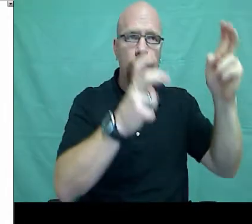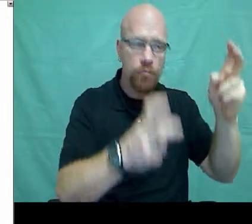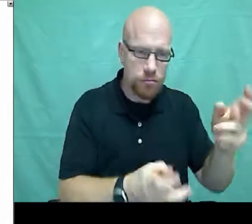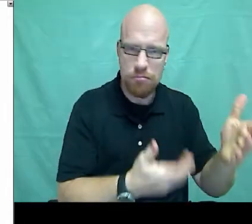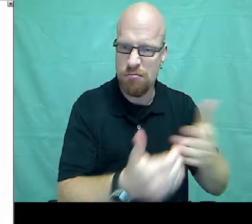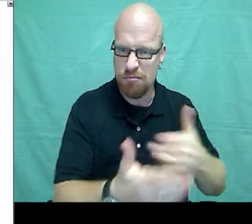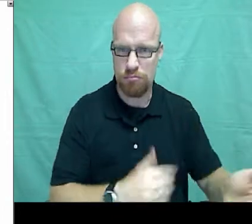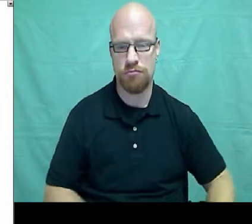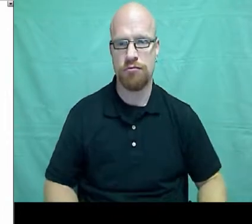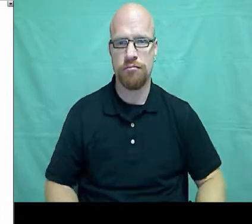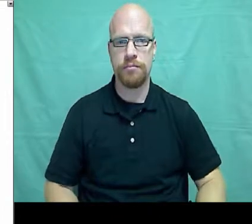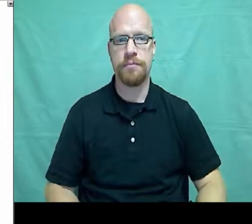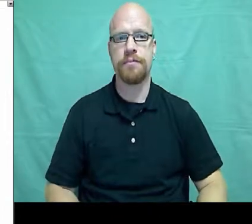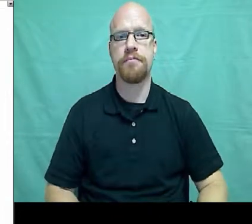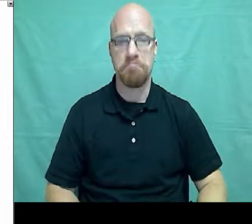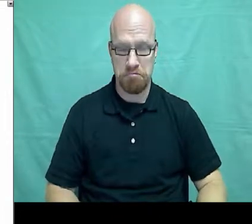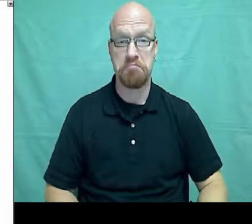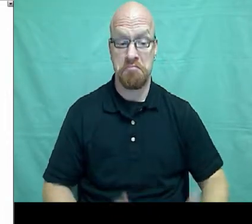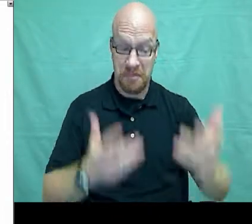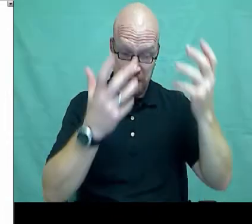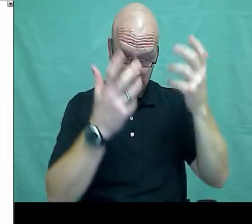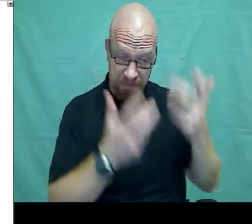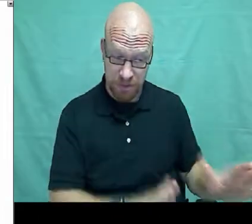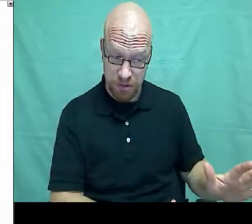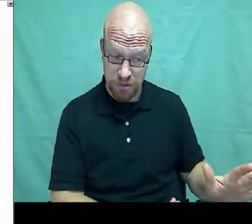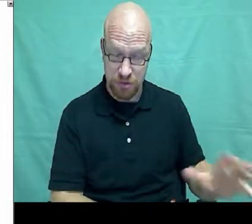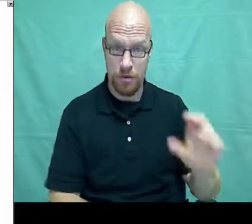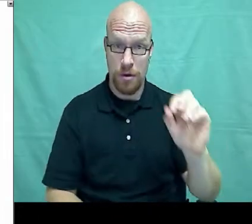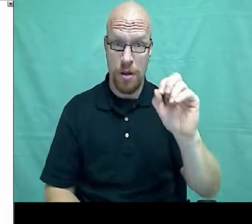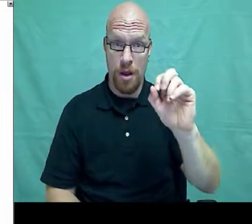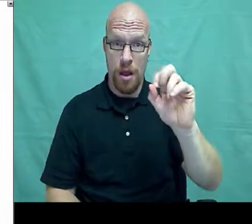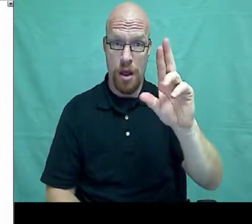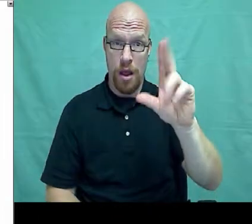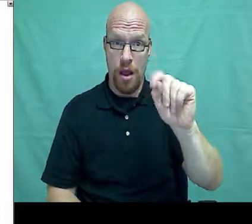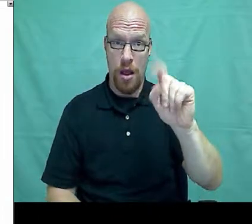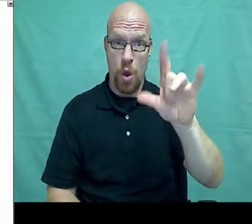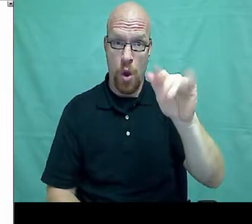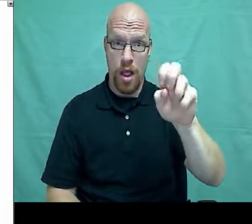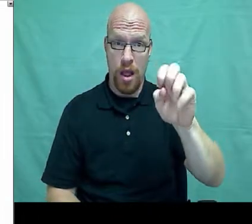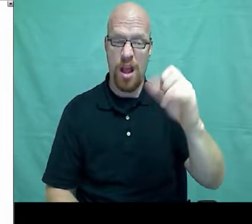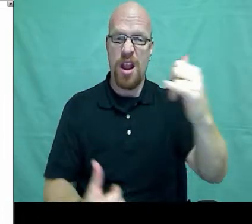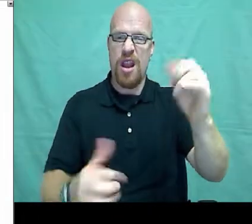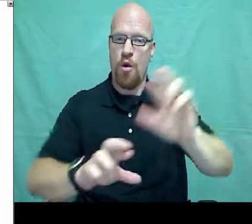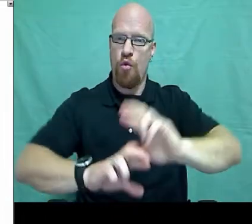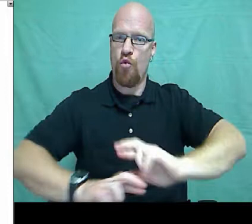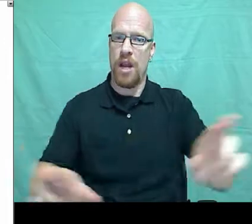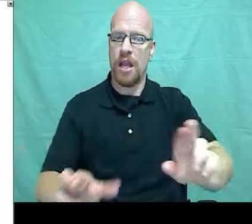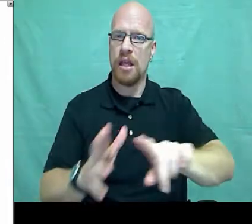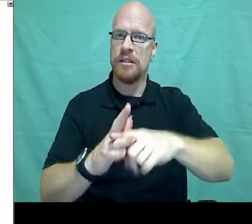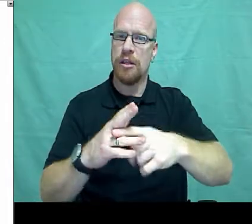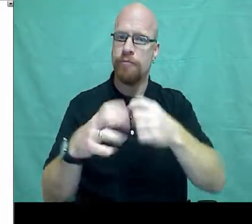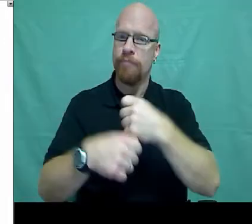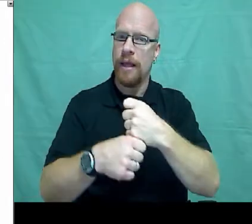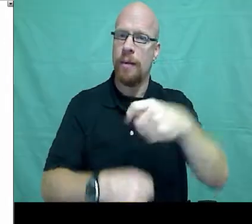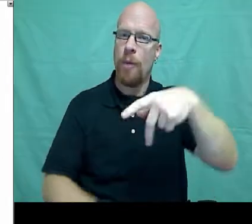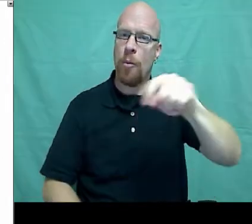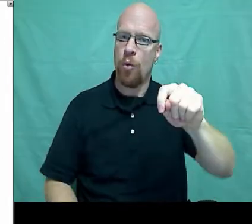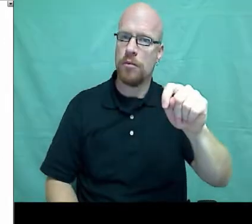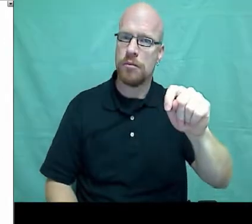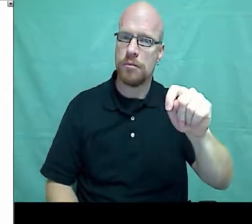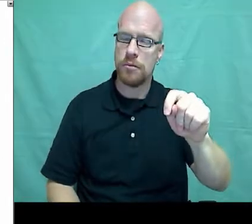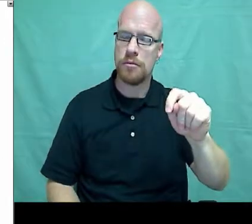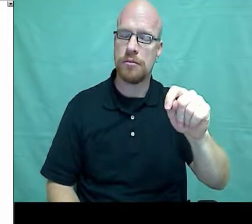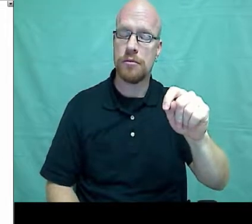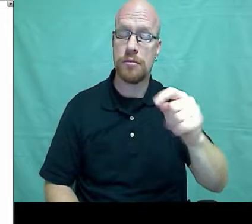1, slide 2, or not. It's up to you. Once that's completed, your outline that is, you're ready to start creating